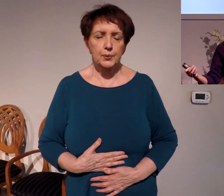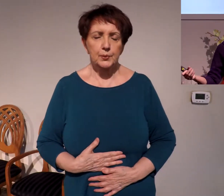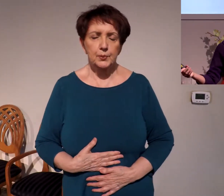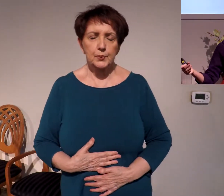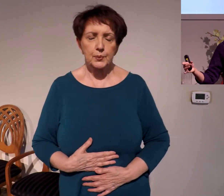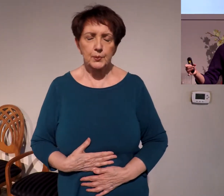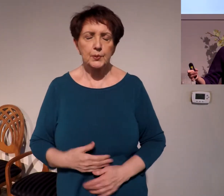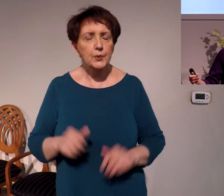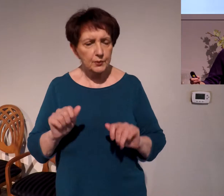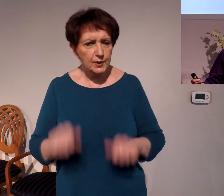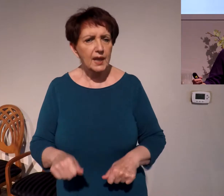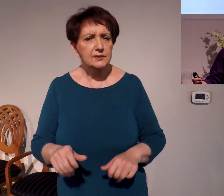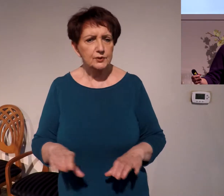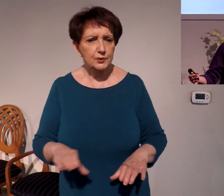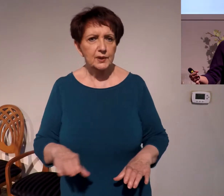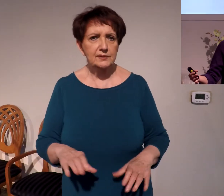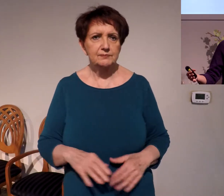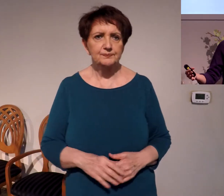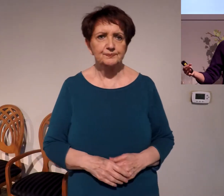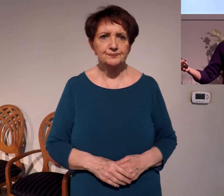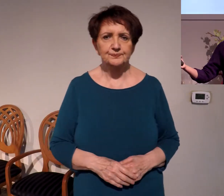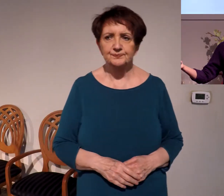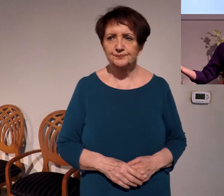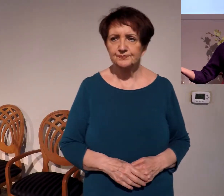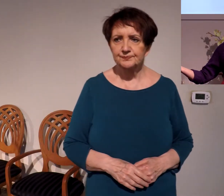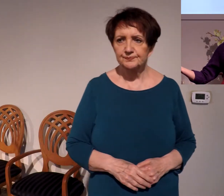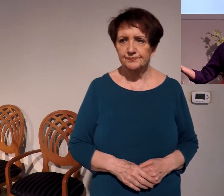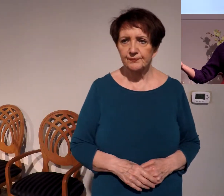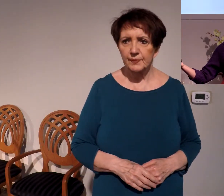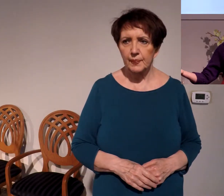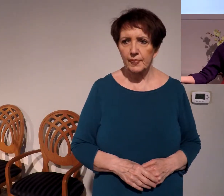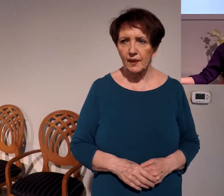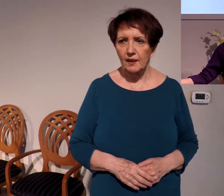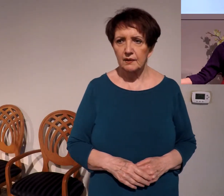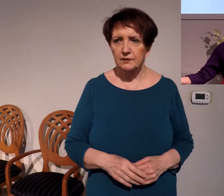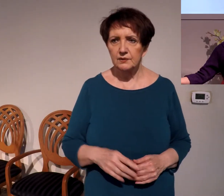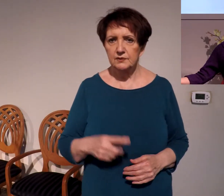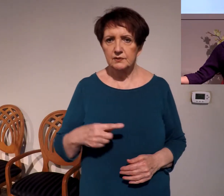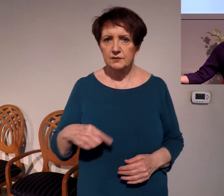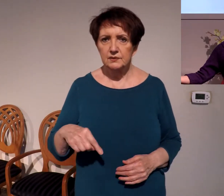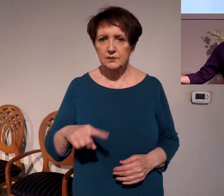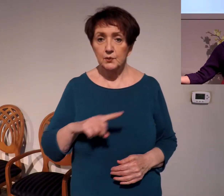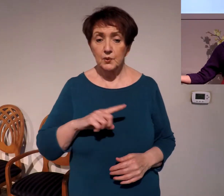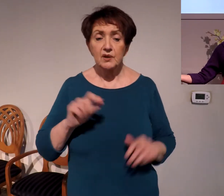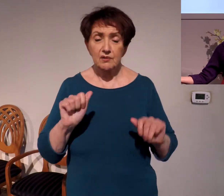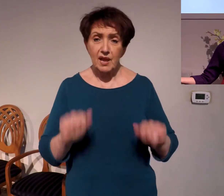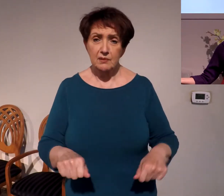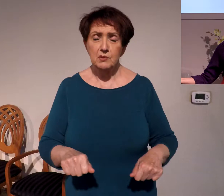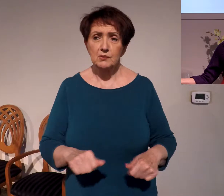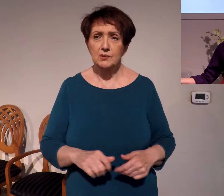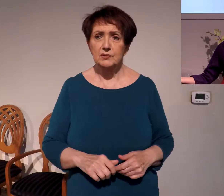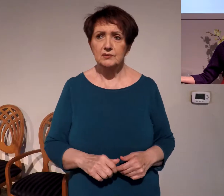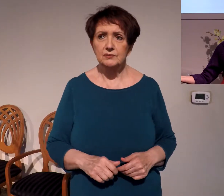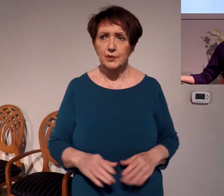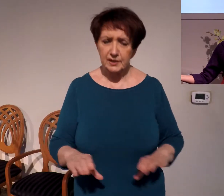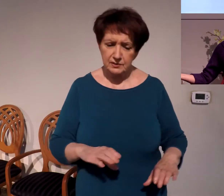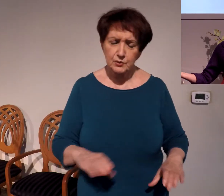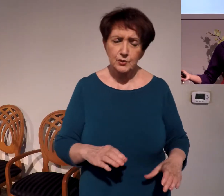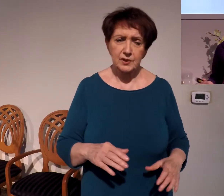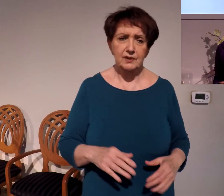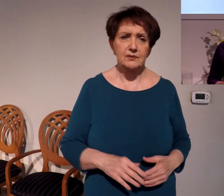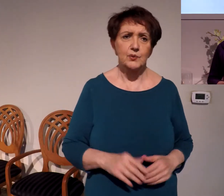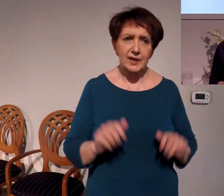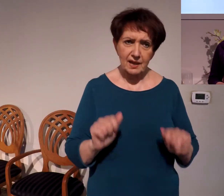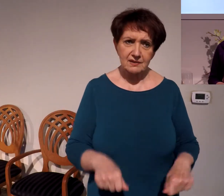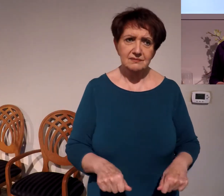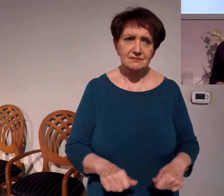We can do this. We can do this. We are completely and utterly capable of doing this.